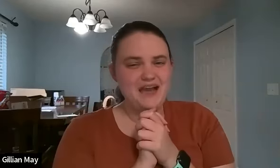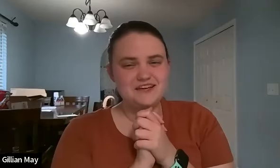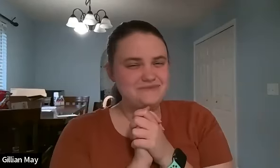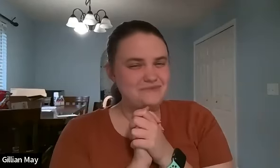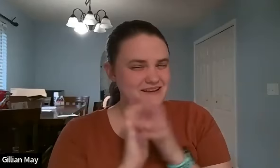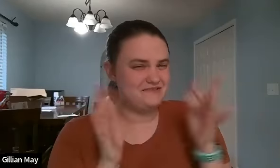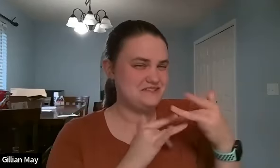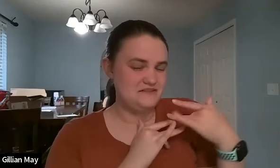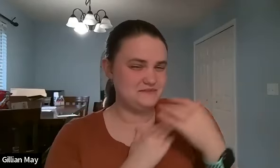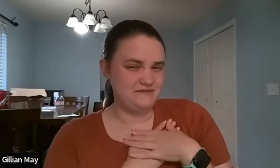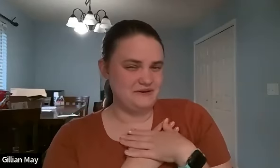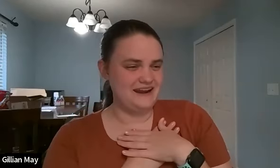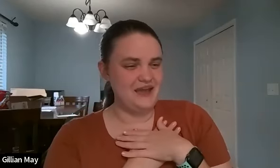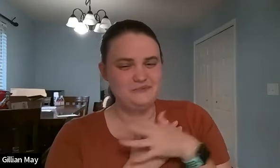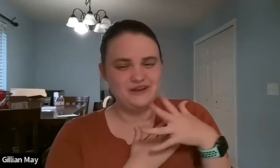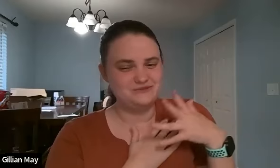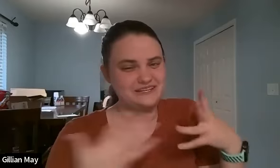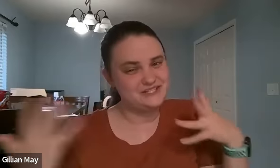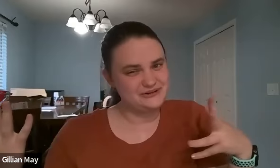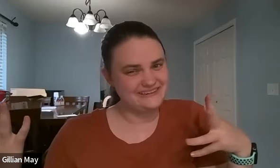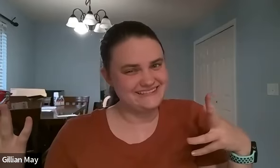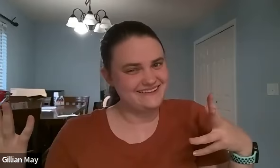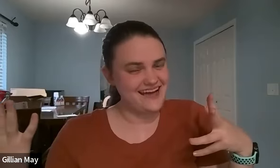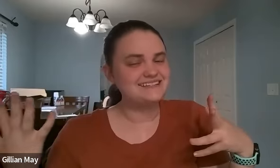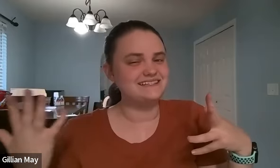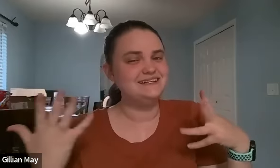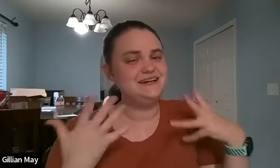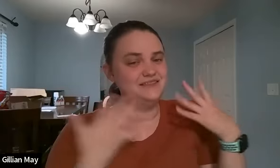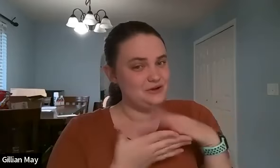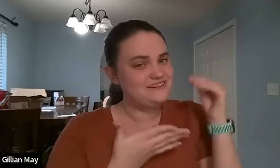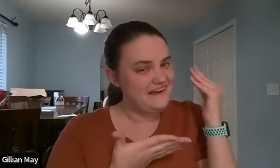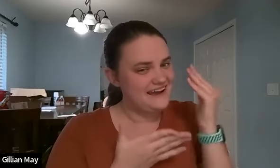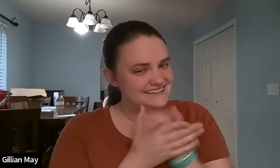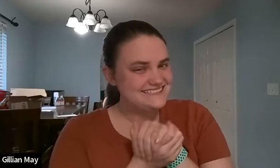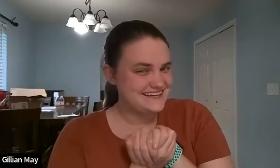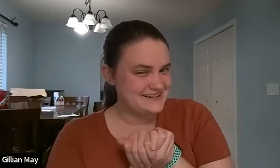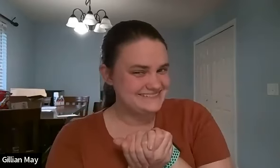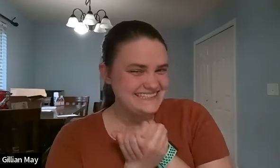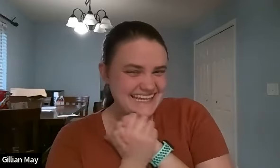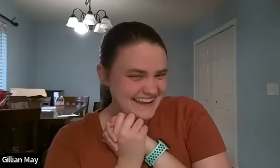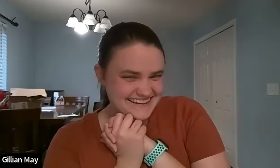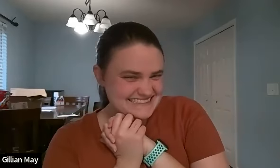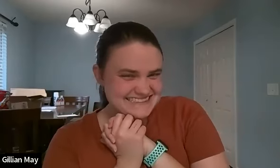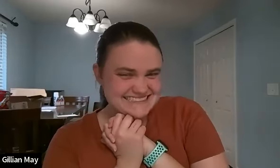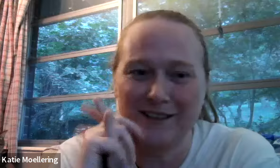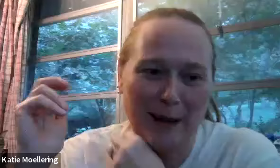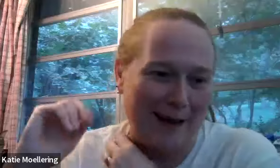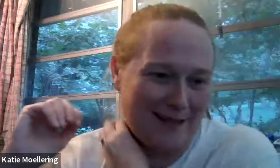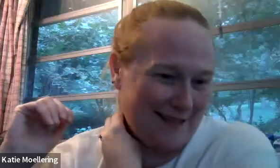have a soft spot for it, and I hope you guys really enjoyed this class and learned a lot. So yeah. Thank you, Jillian. You're the best.